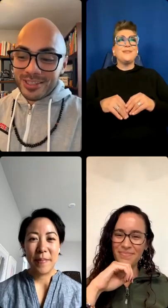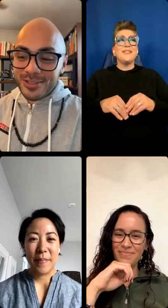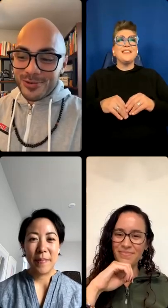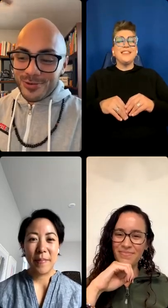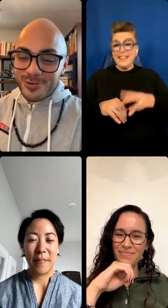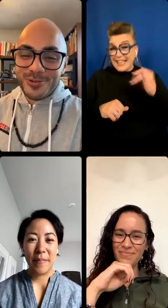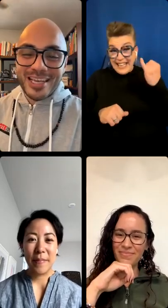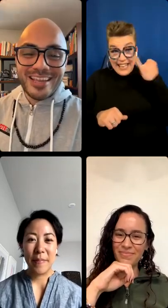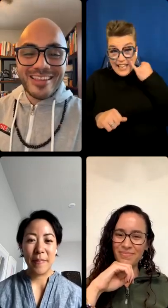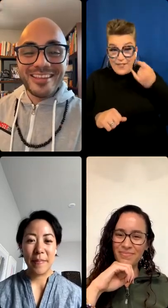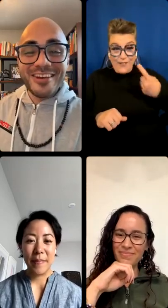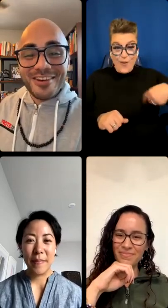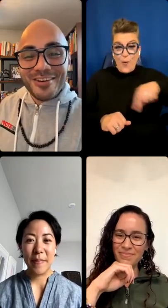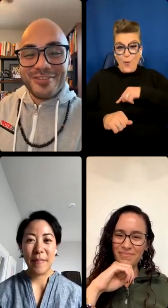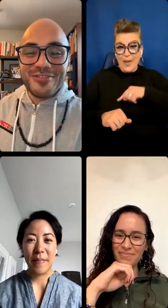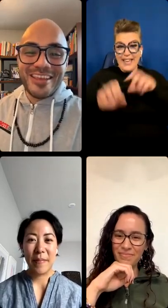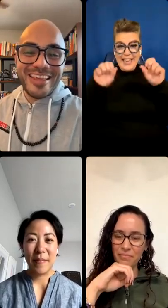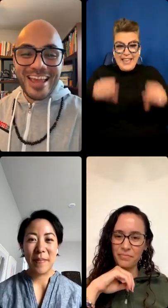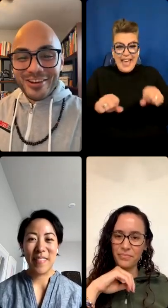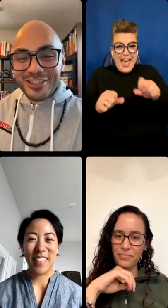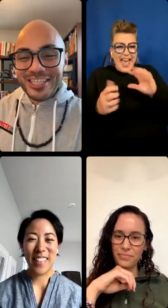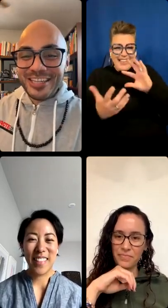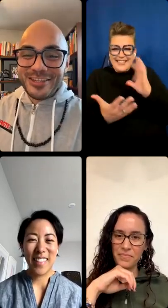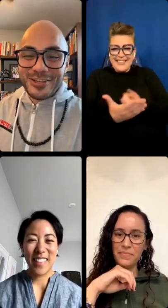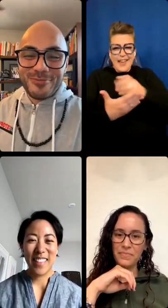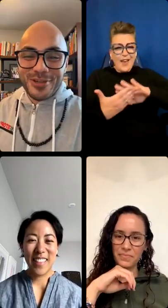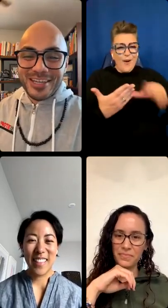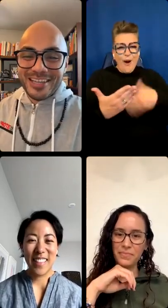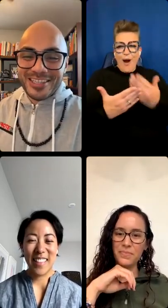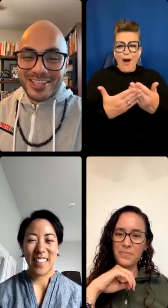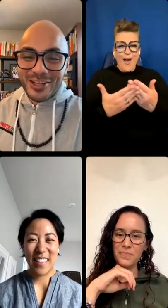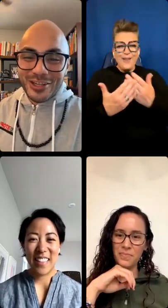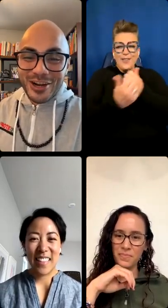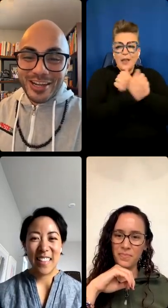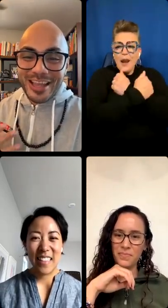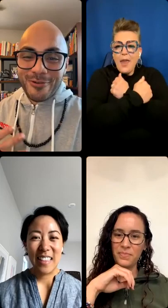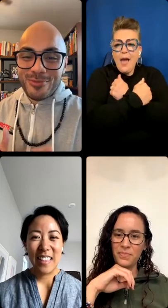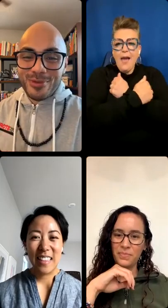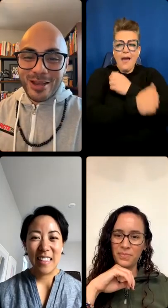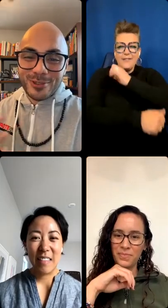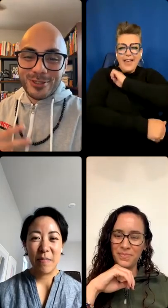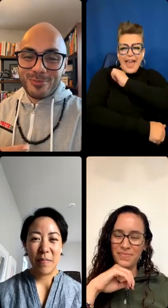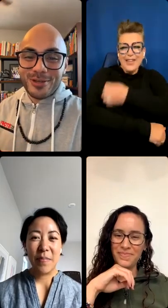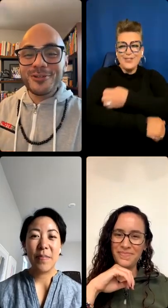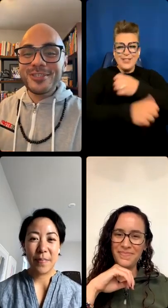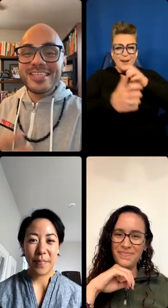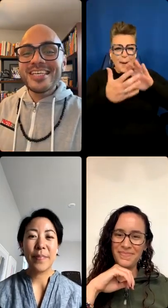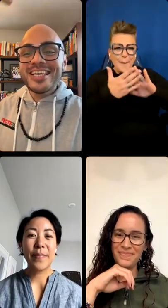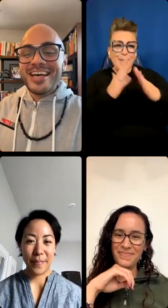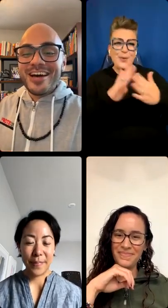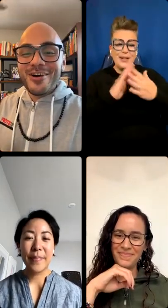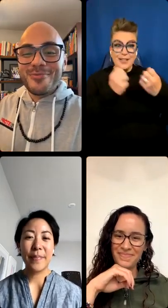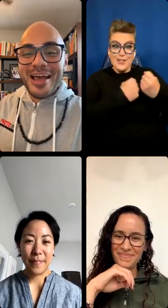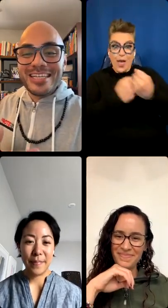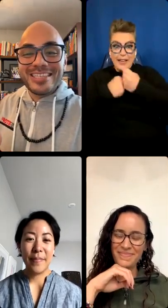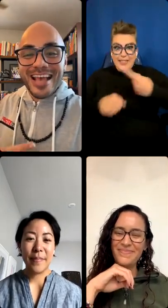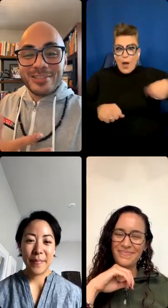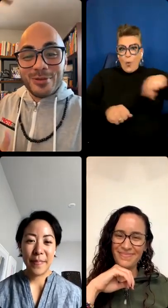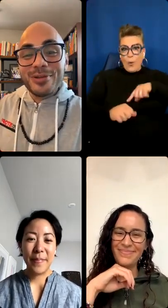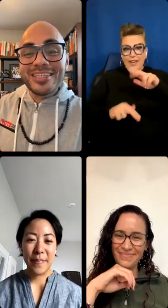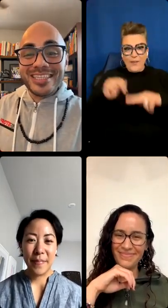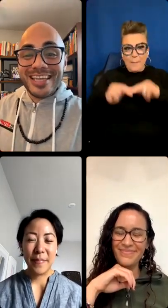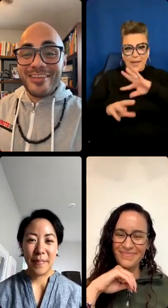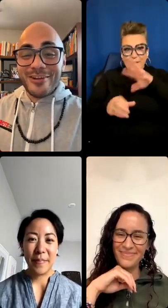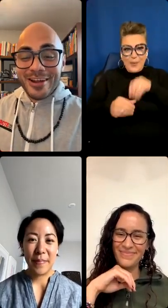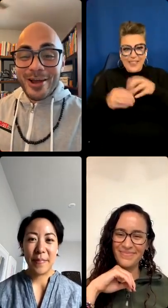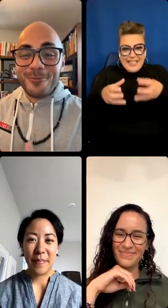are able to take the love and the energy and the community and the solidarity that we've been able to build as